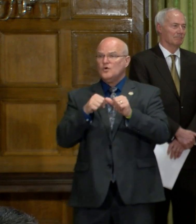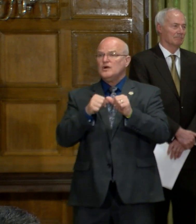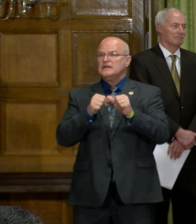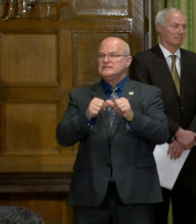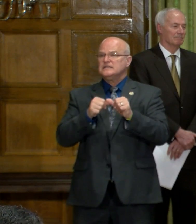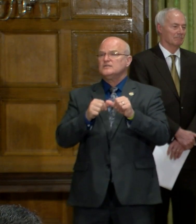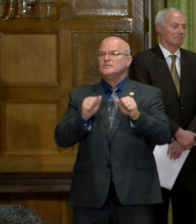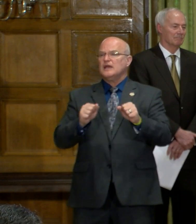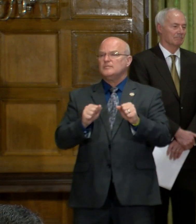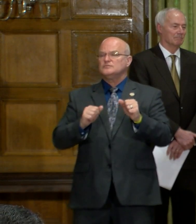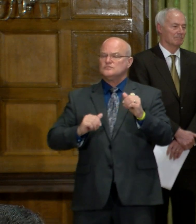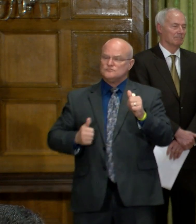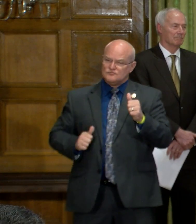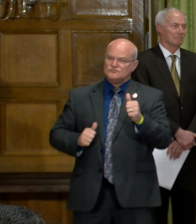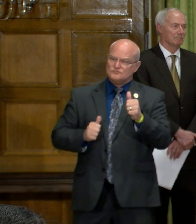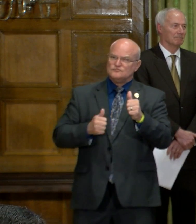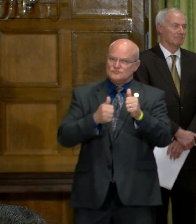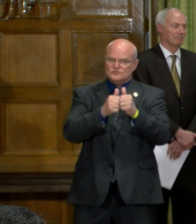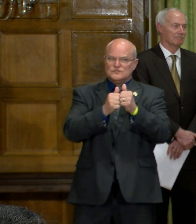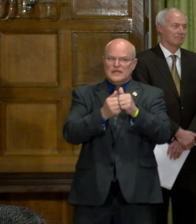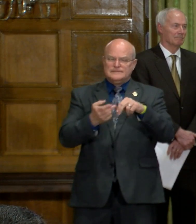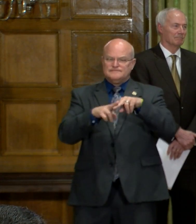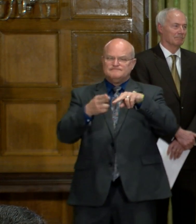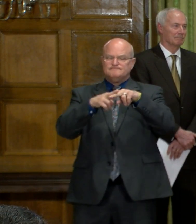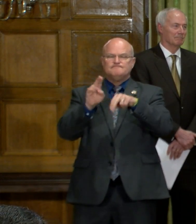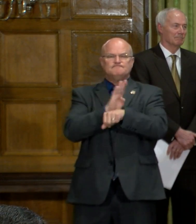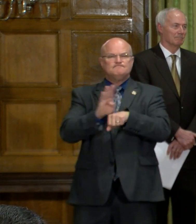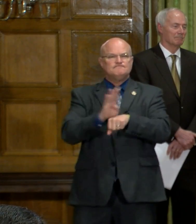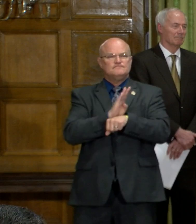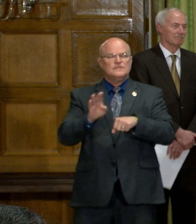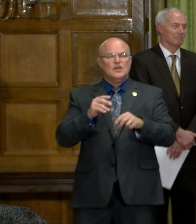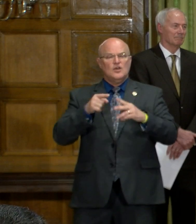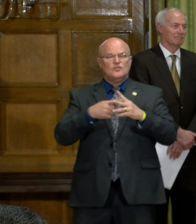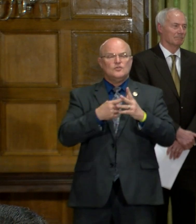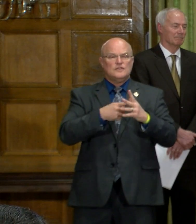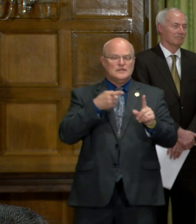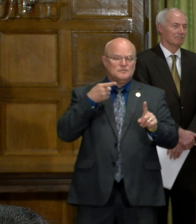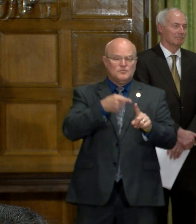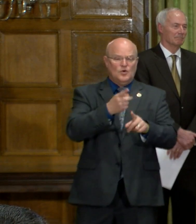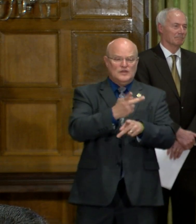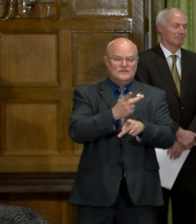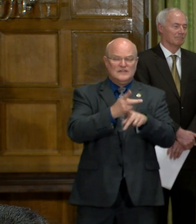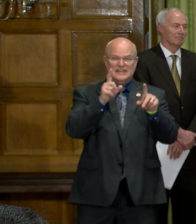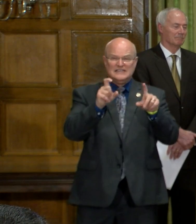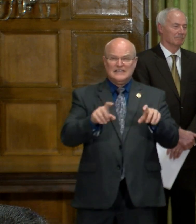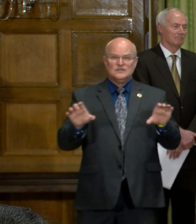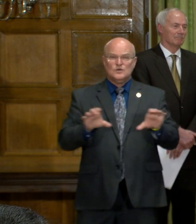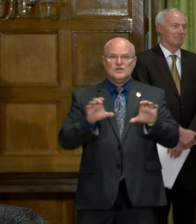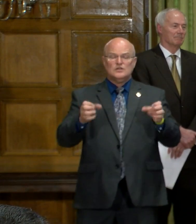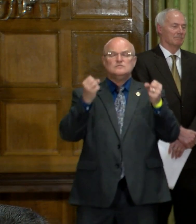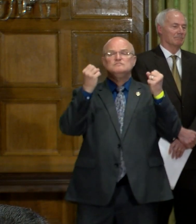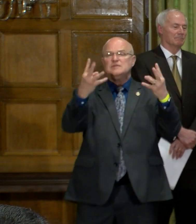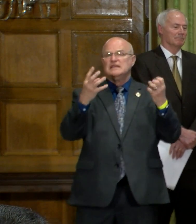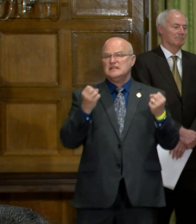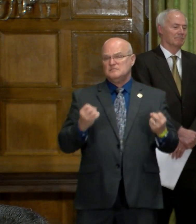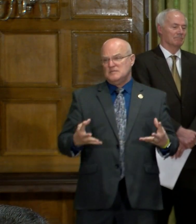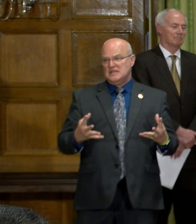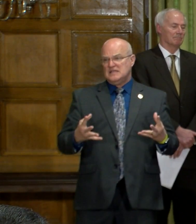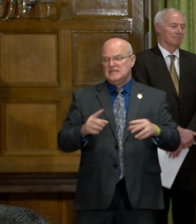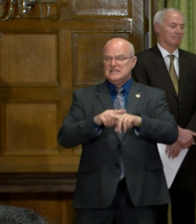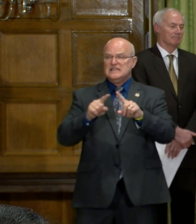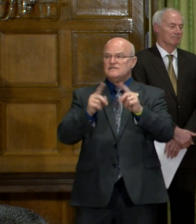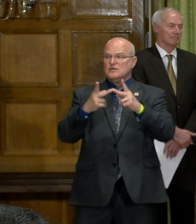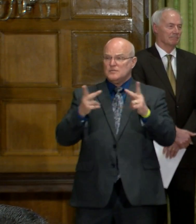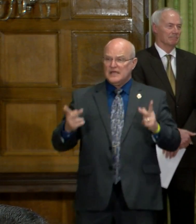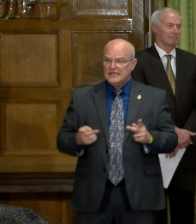continue to be able to scale up and perhaps either through these point of care tests where we can do lots of them in